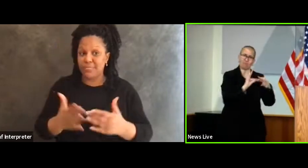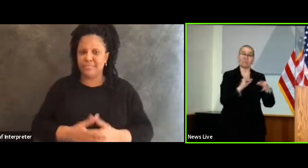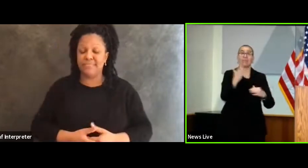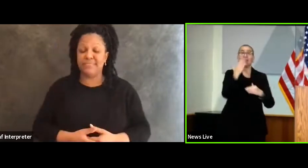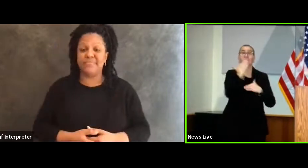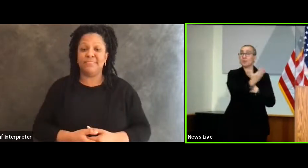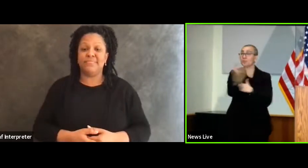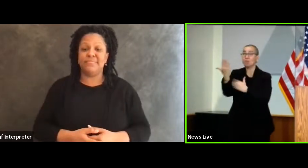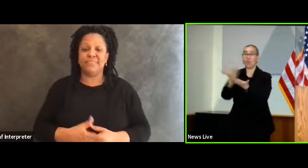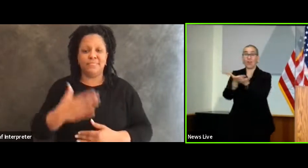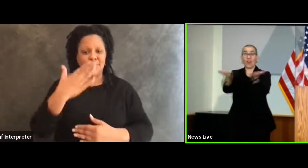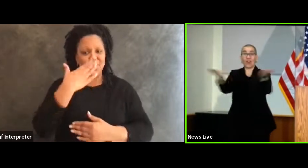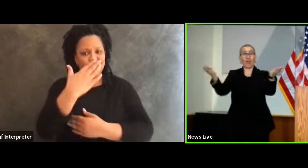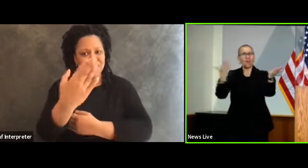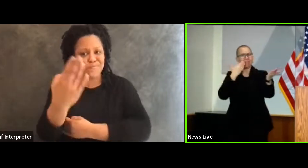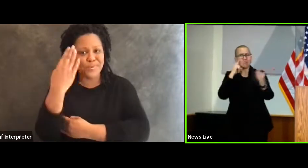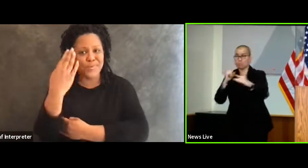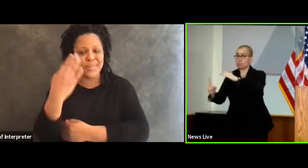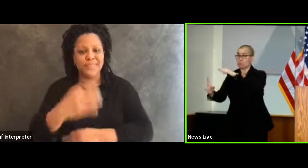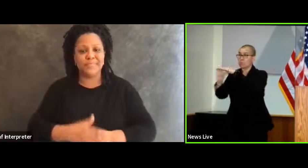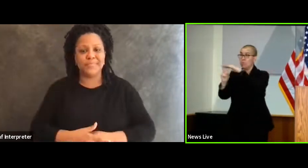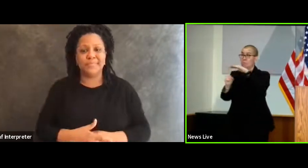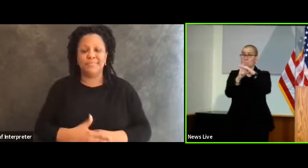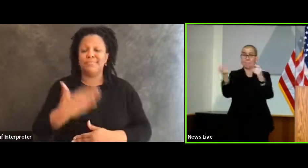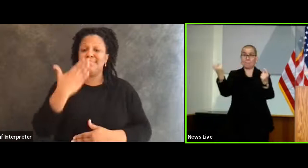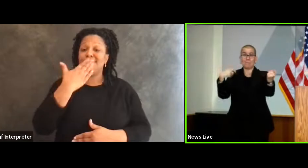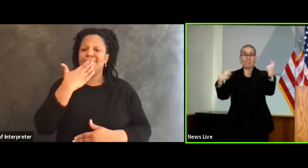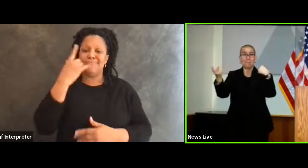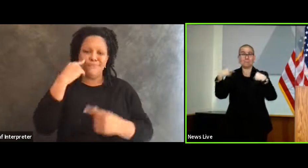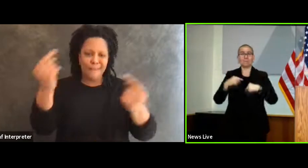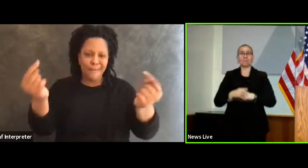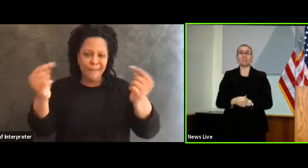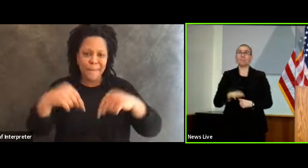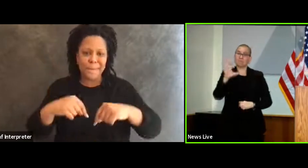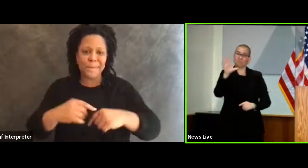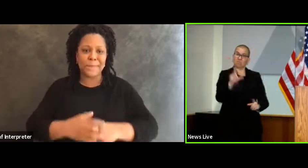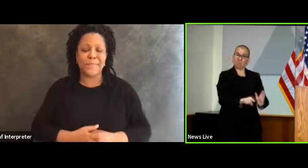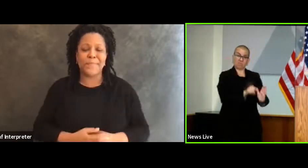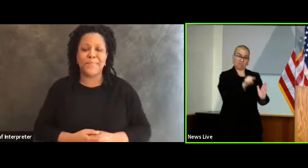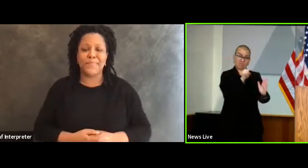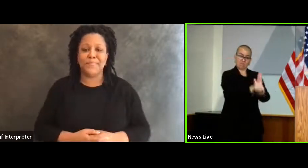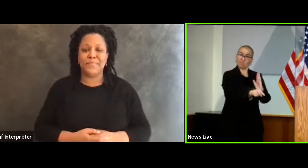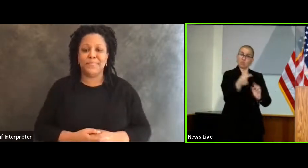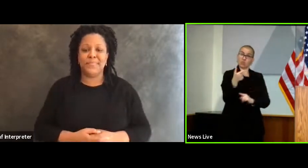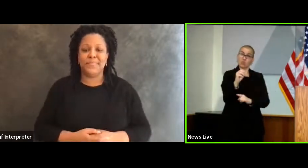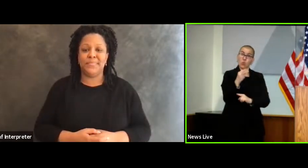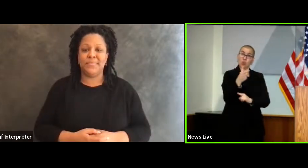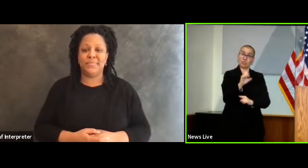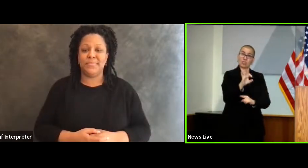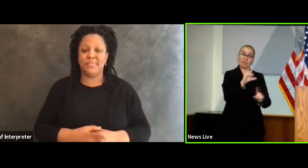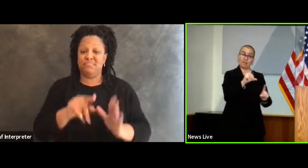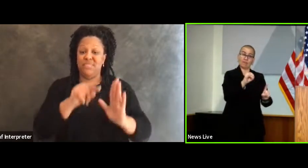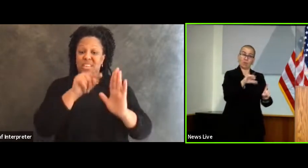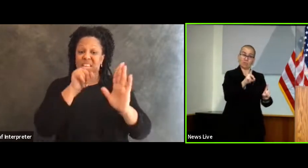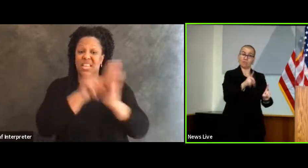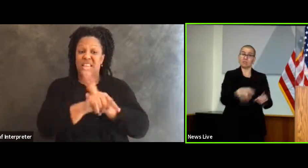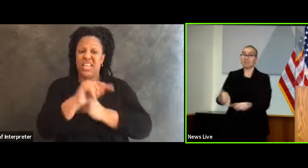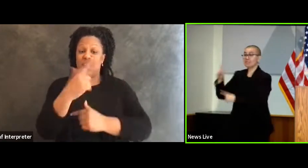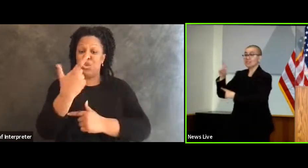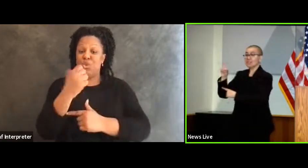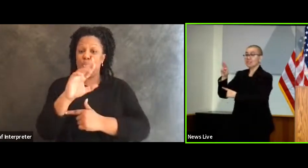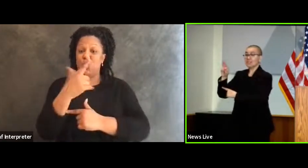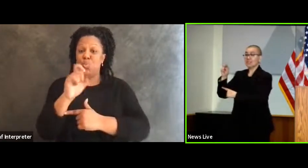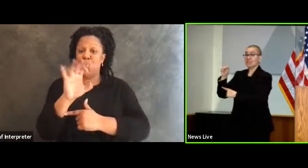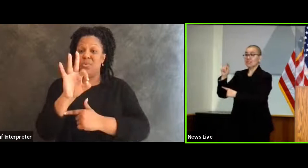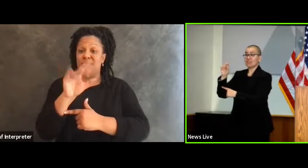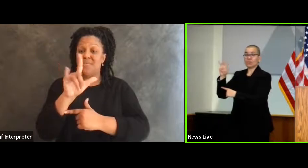Thank you for being here. The killing of George Floyd and Daunte Wright highlighted deep-rooted issues in our policing